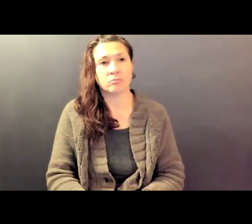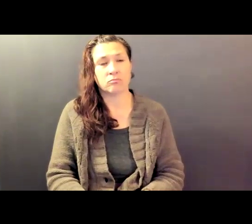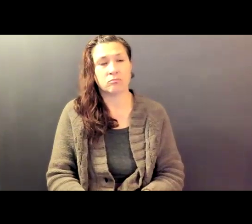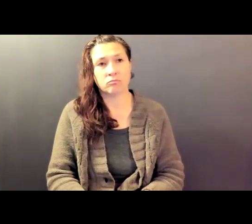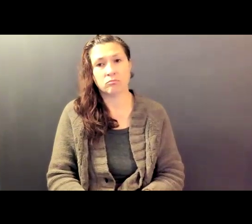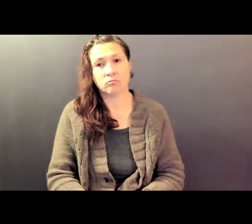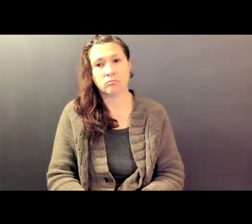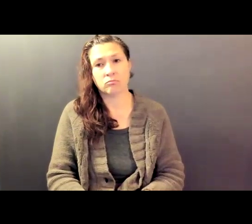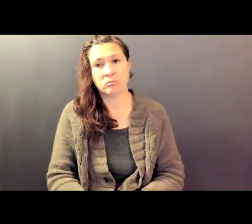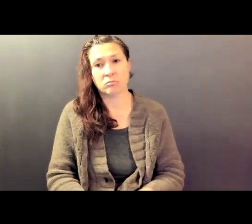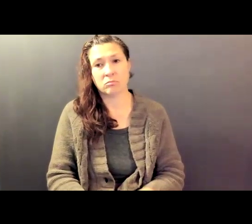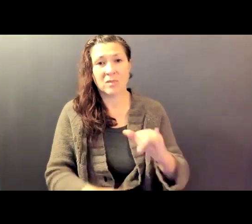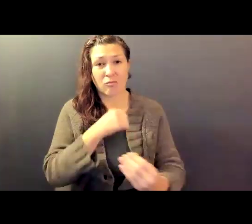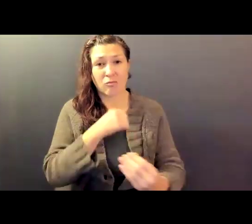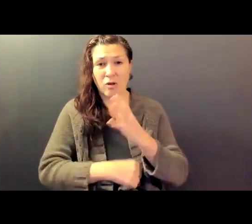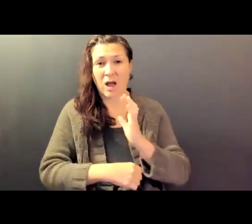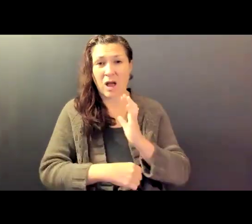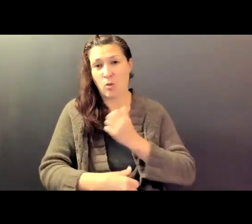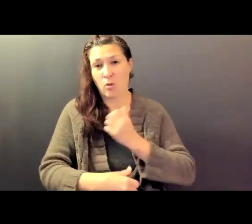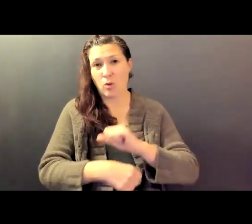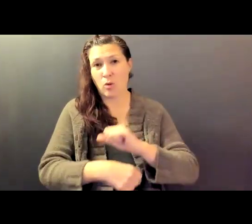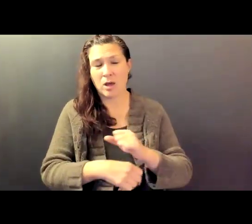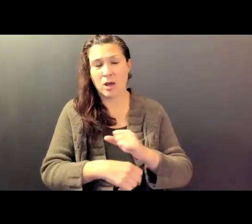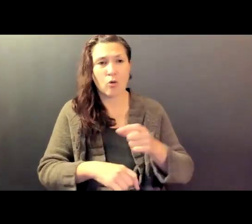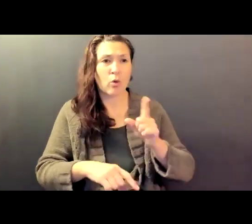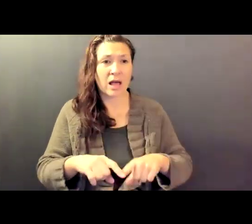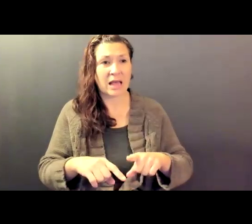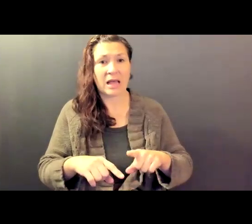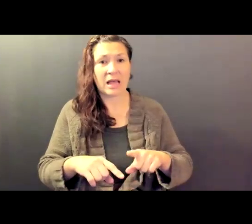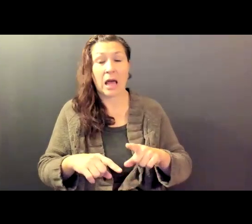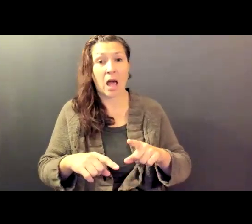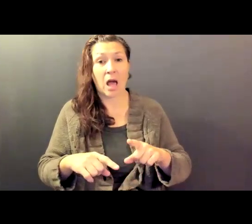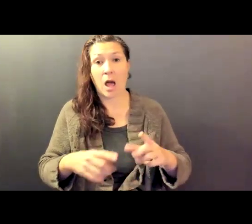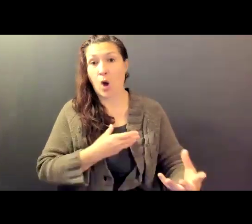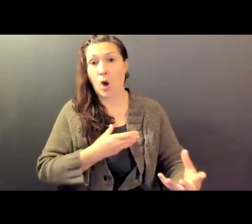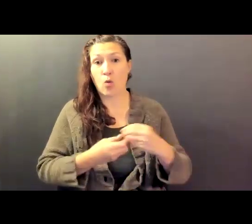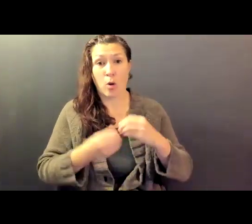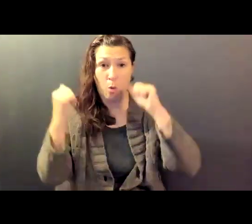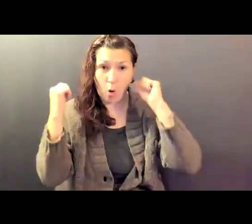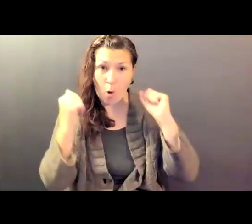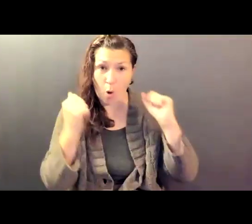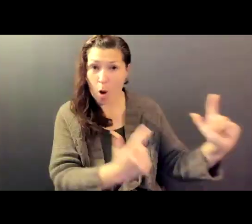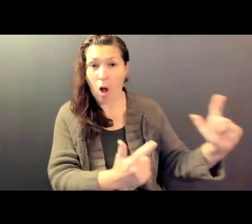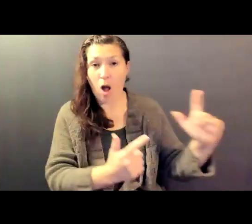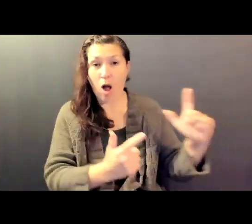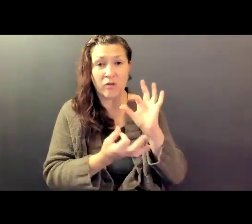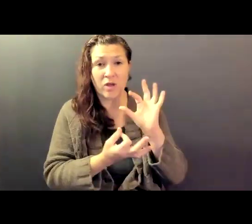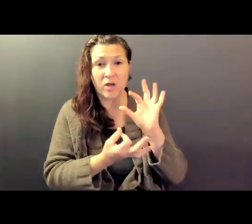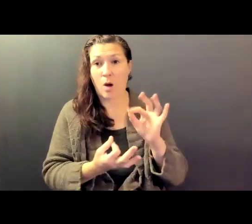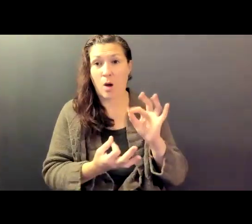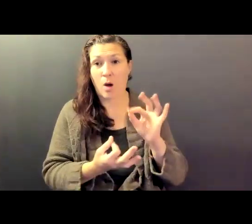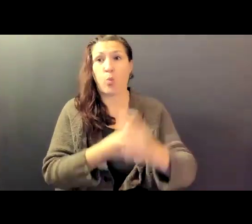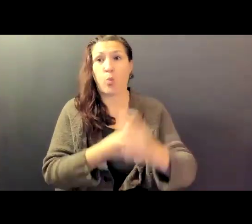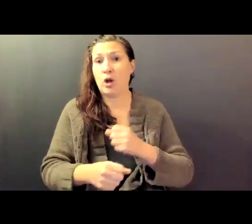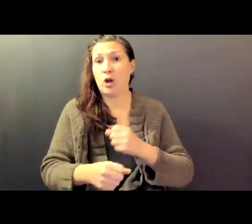the work we're doing. We're not able to necessarily take all the feedback in 1 year, but we can definitely sort of take the lessons we